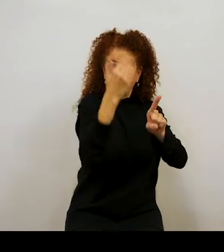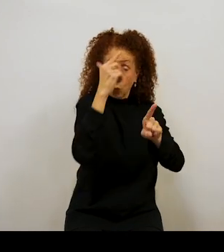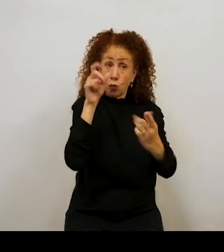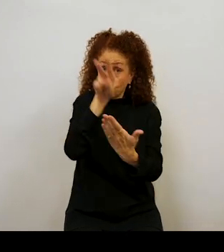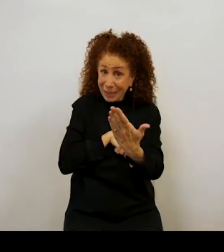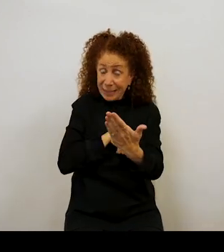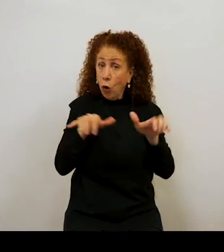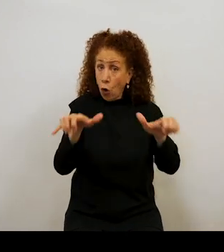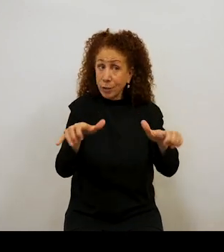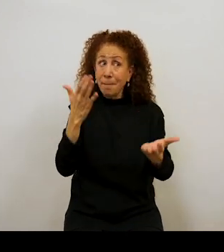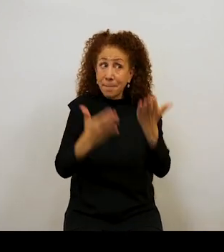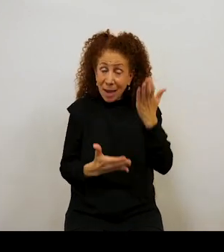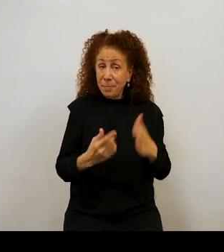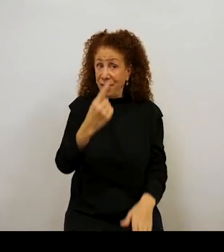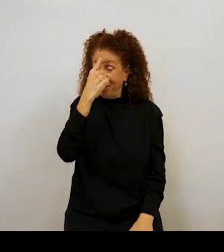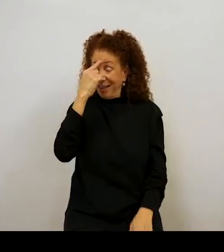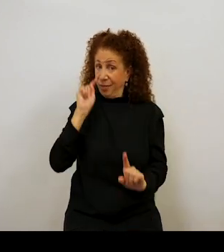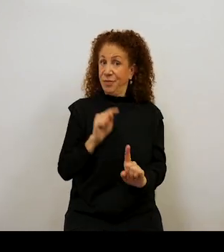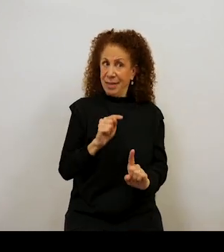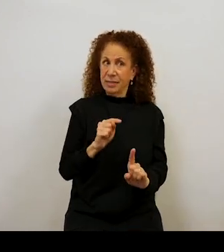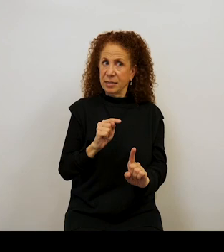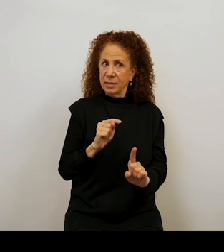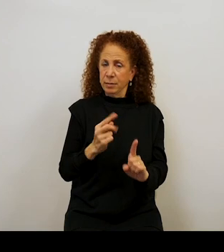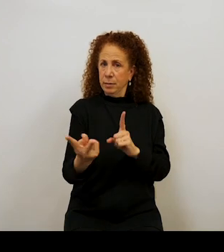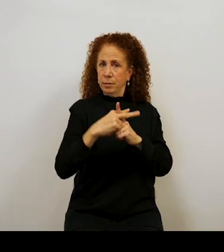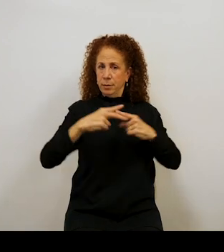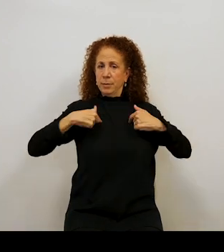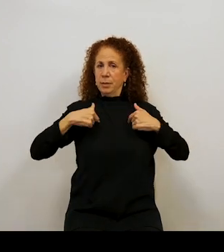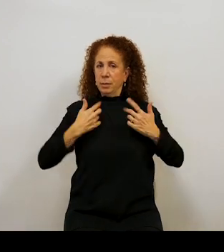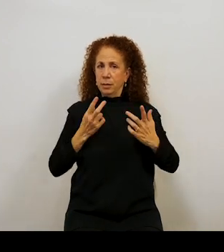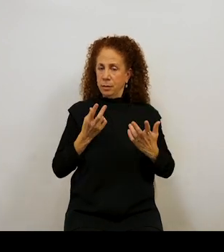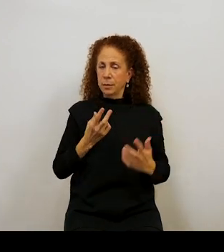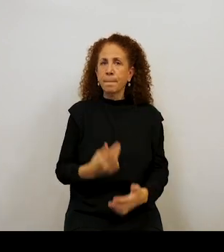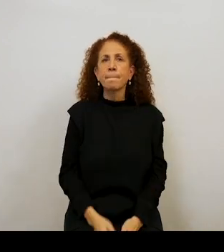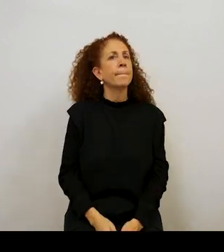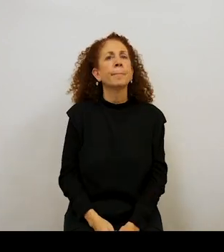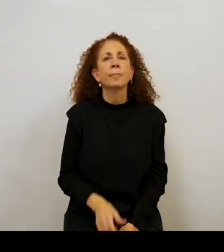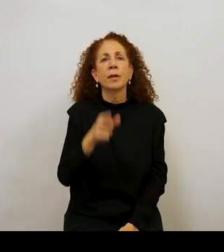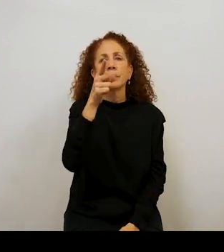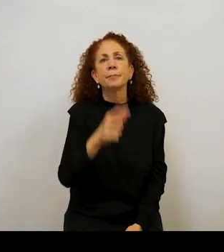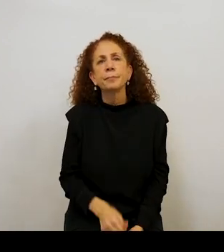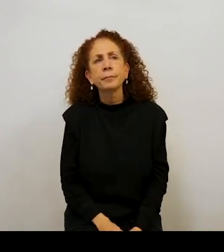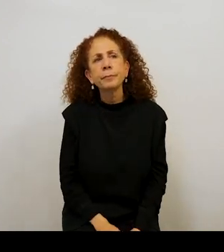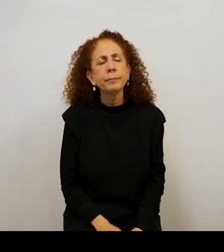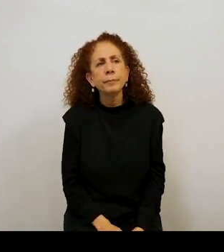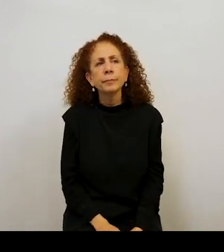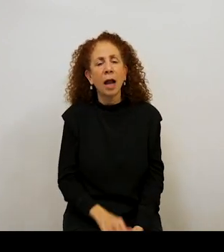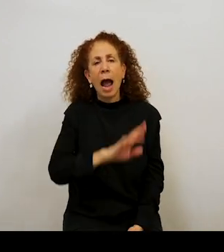audience may orientalize, in a sense, what you are writing about? So first of all, when I write, I never